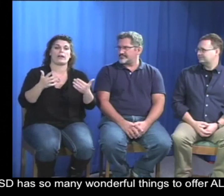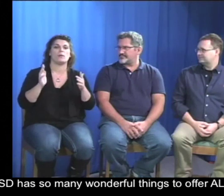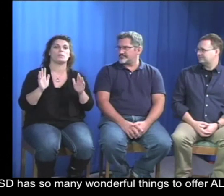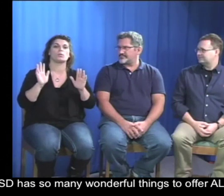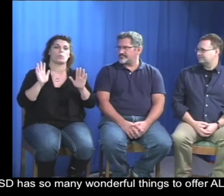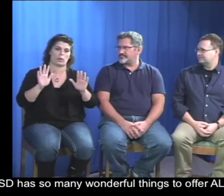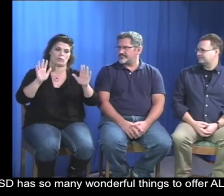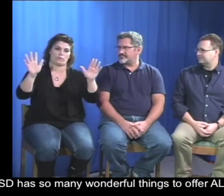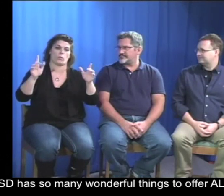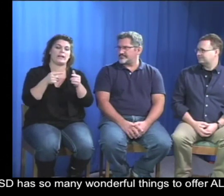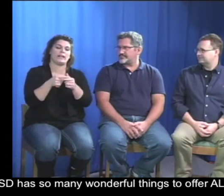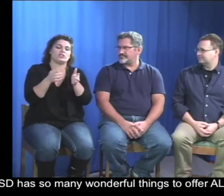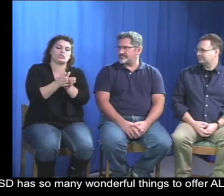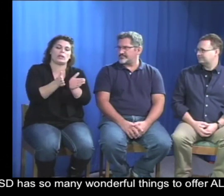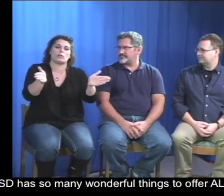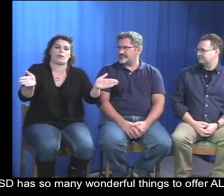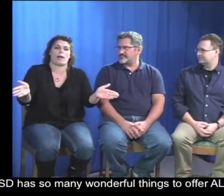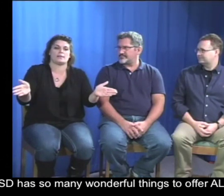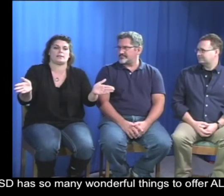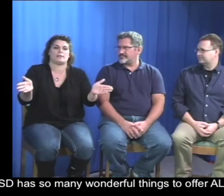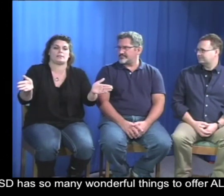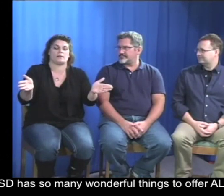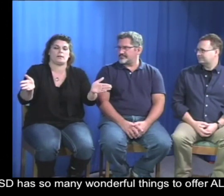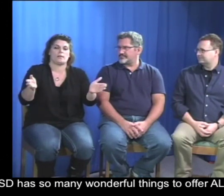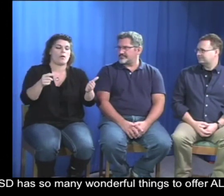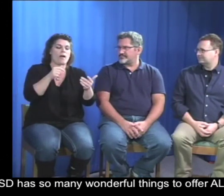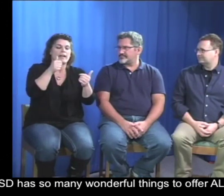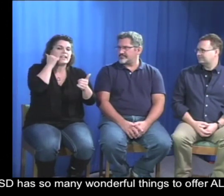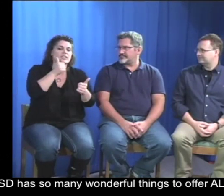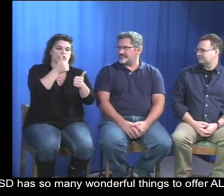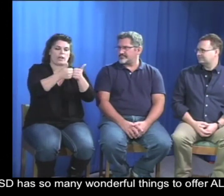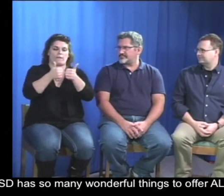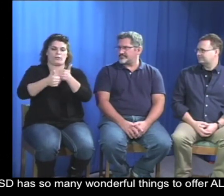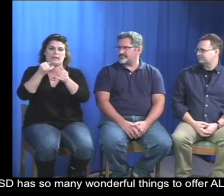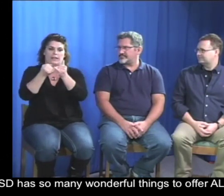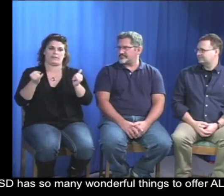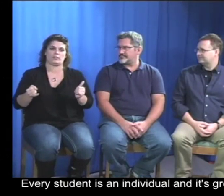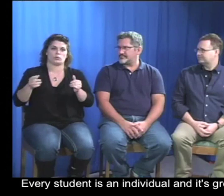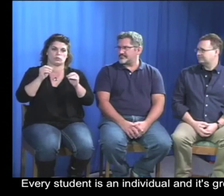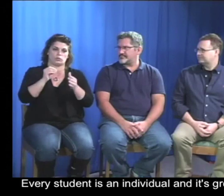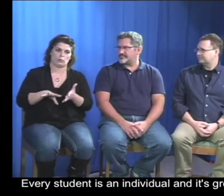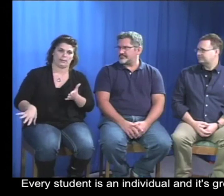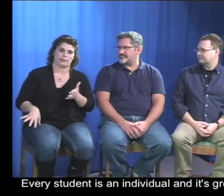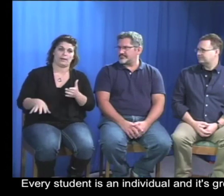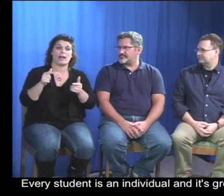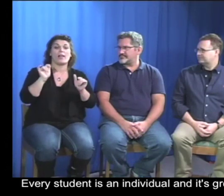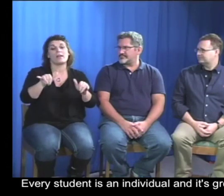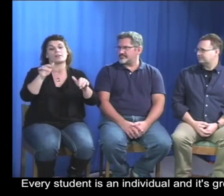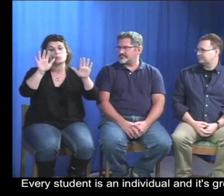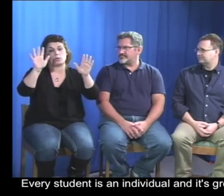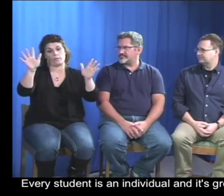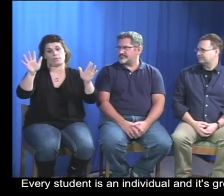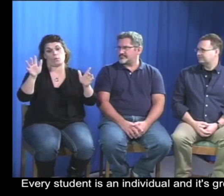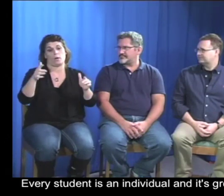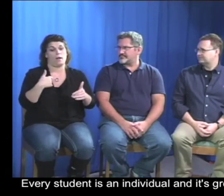WPSD has so many wonderful things to offer all students. Every student is an individual, and it's